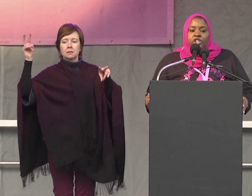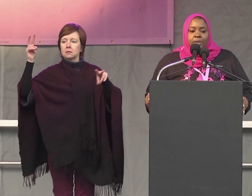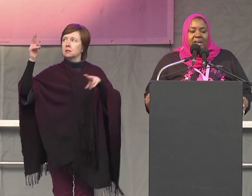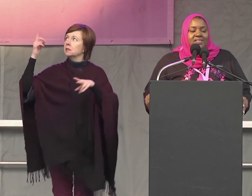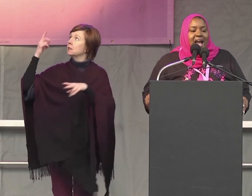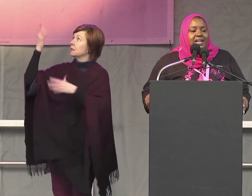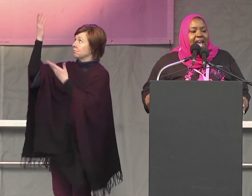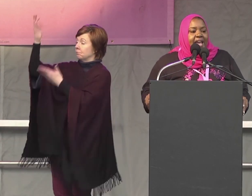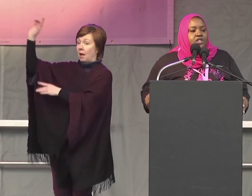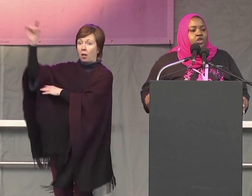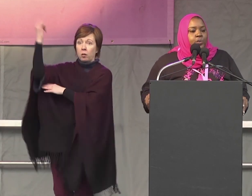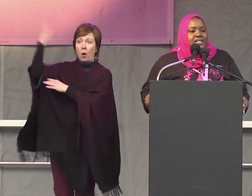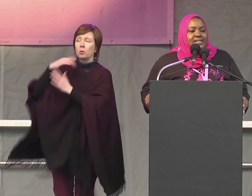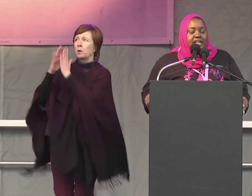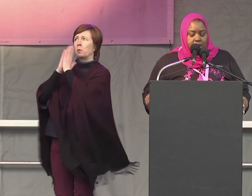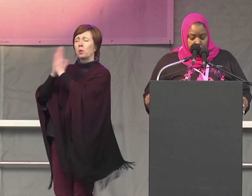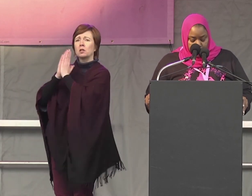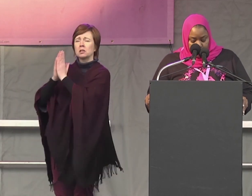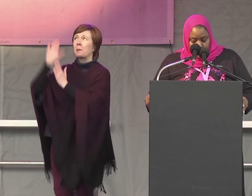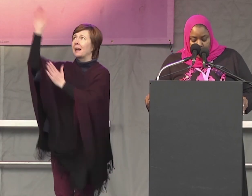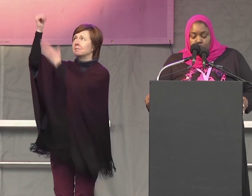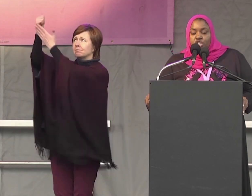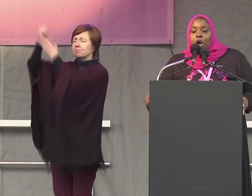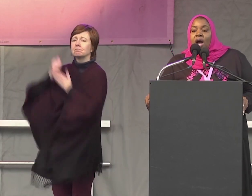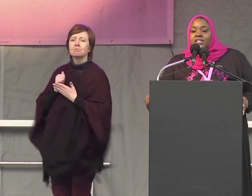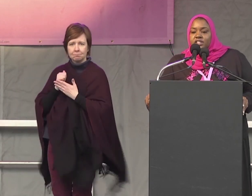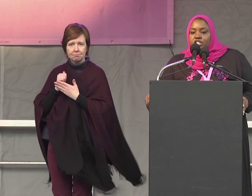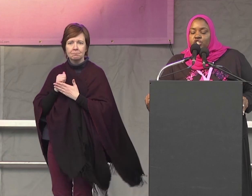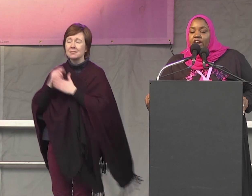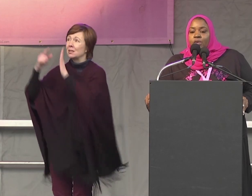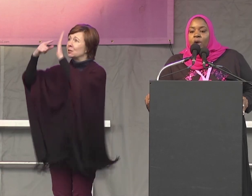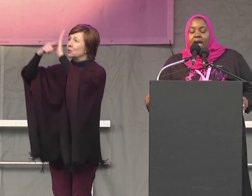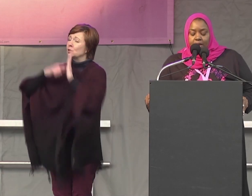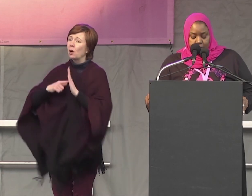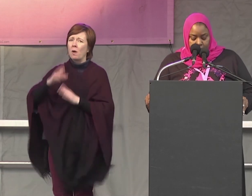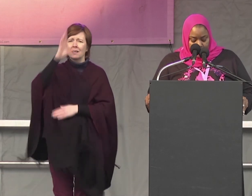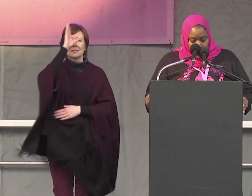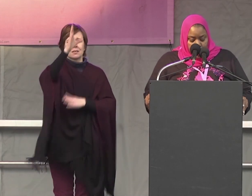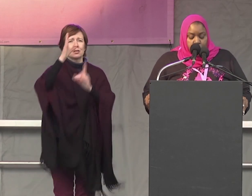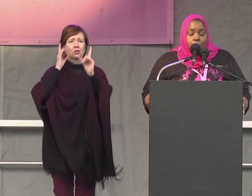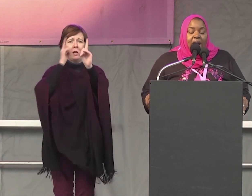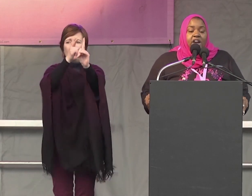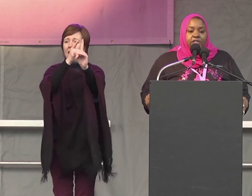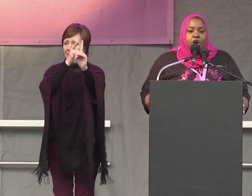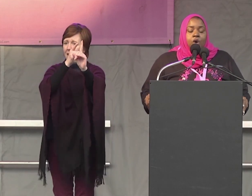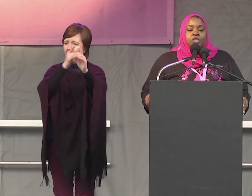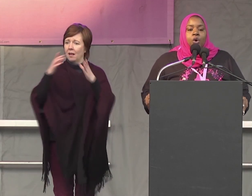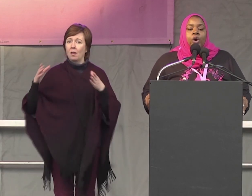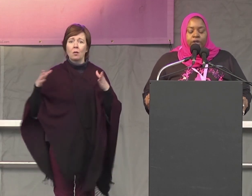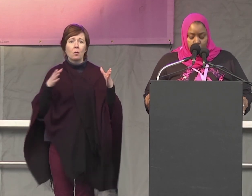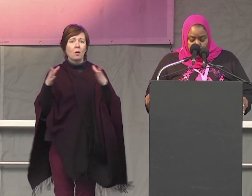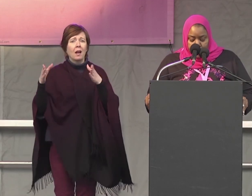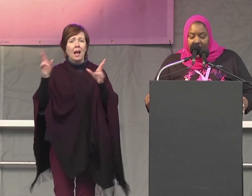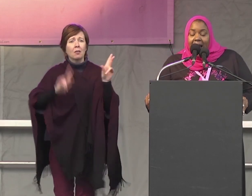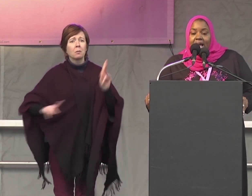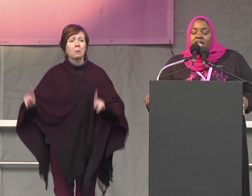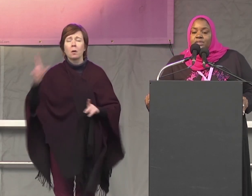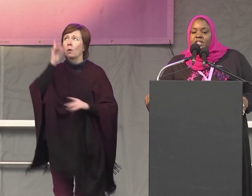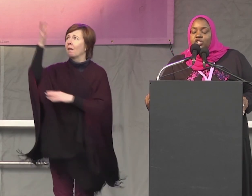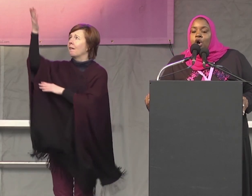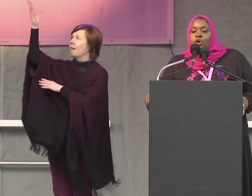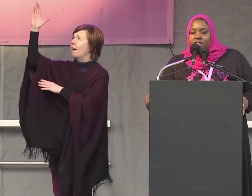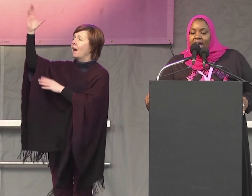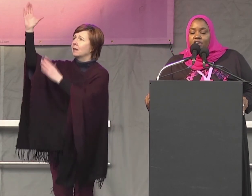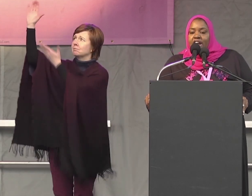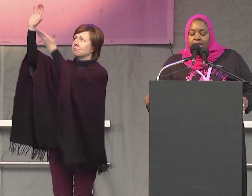we worship, and thine aid do we seek. Show us the straight way, the way of those on whom God